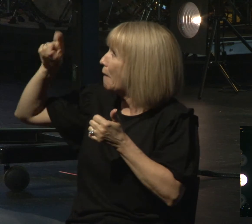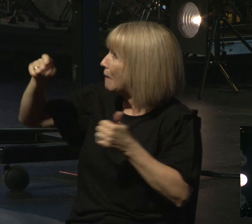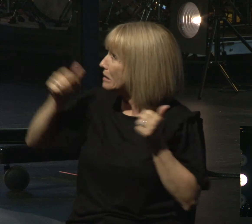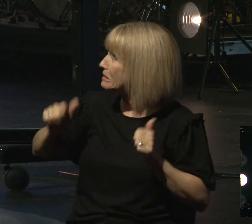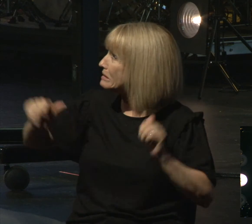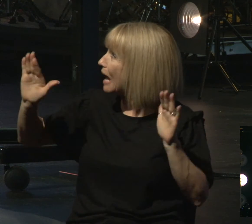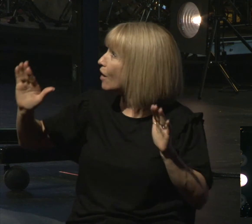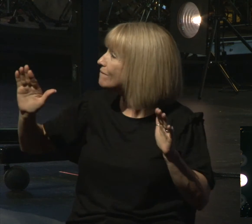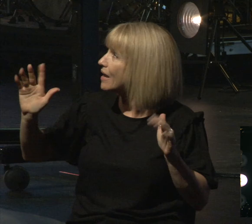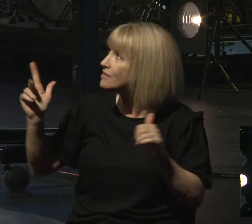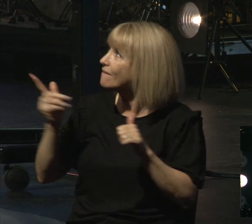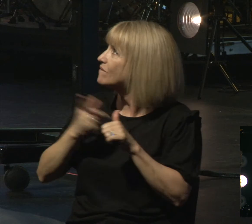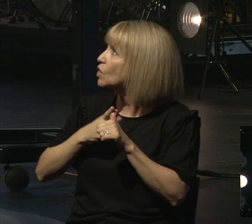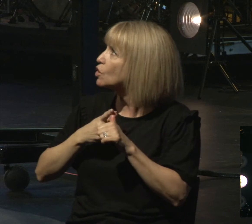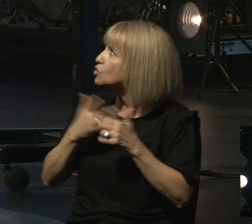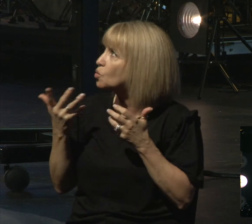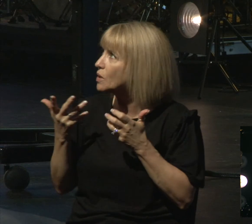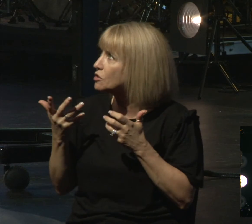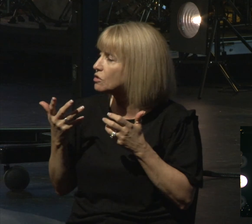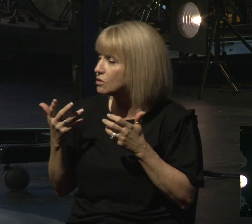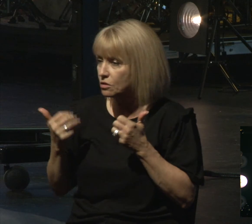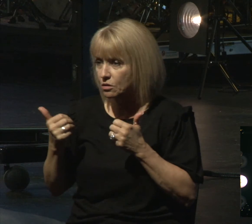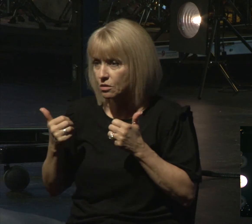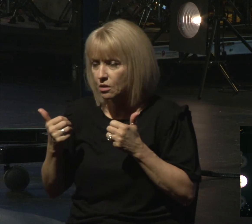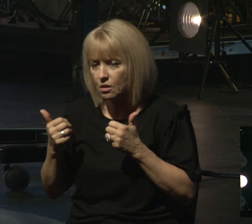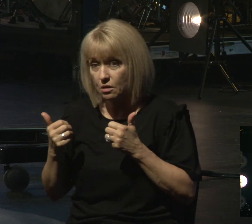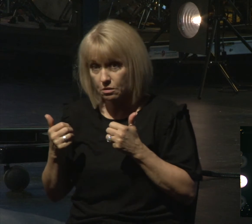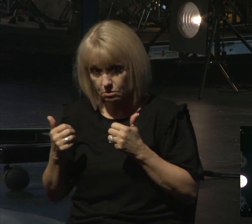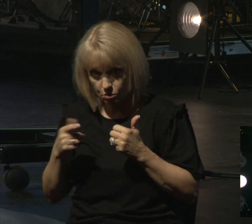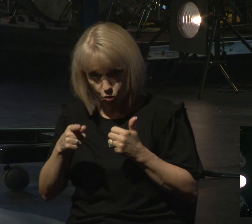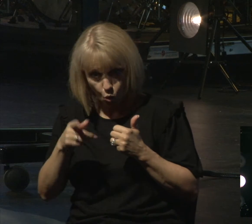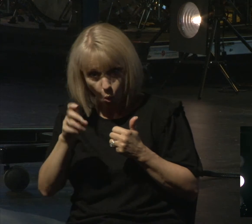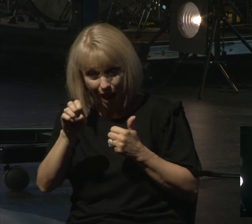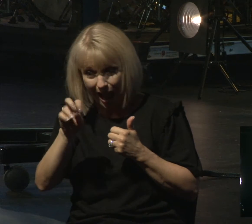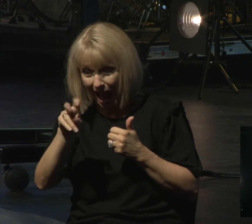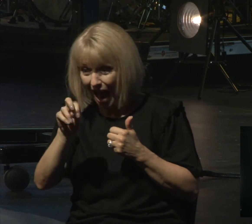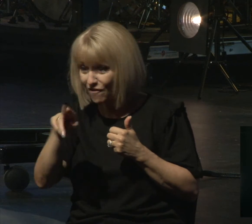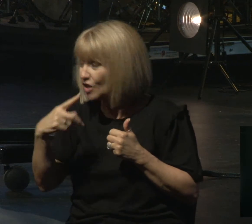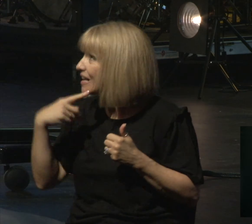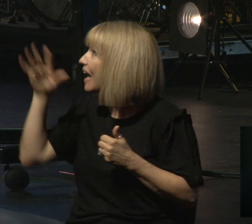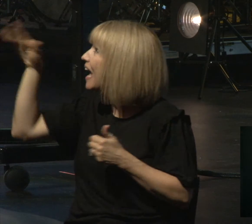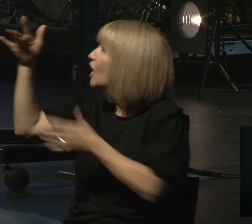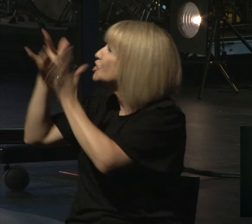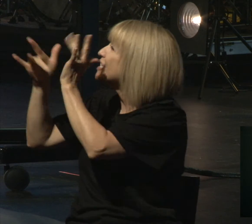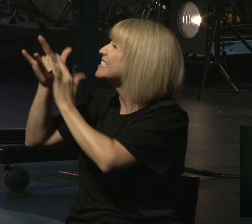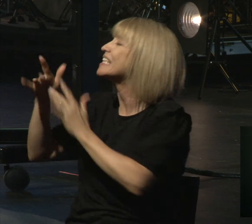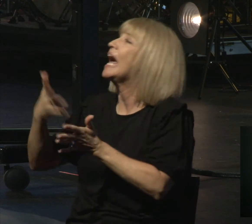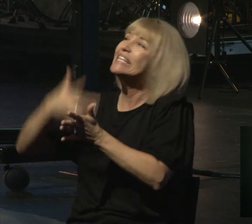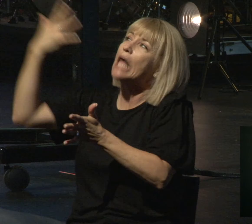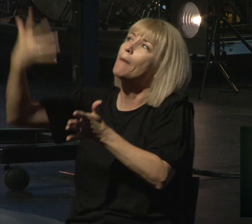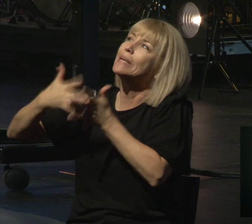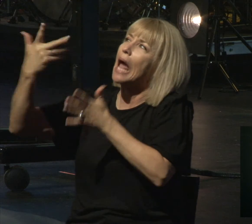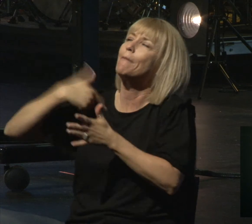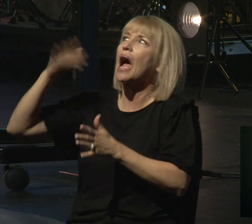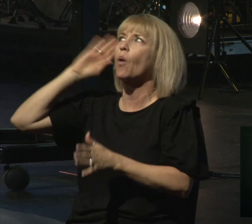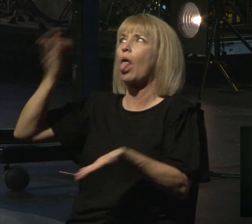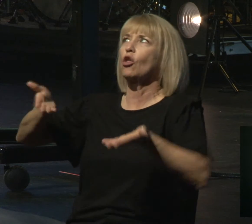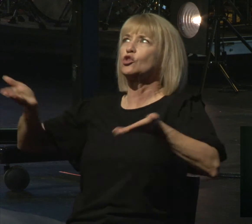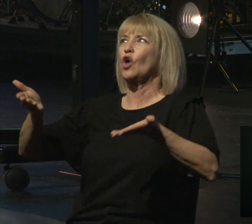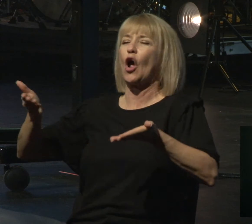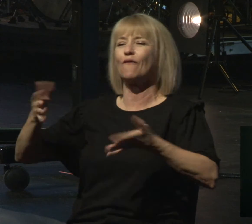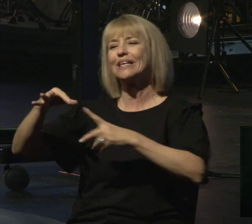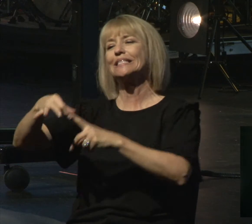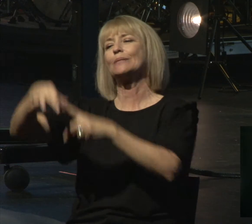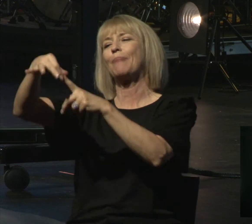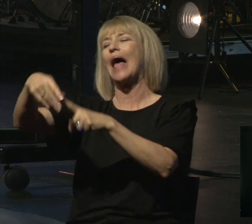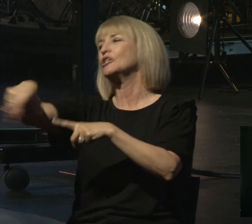count the cost. When's the last time you sat down and said, Jesus, I don't just want to, on occasion, give some time to serve at an event, but